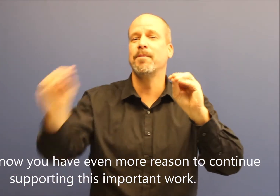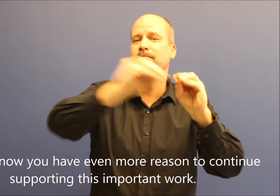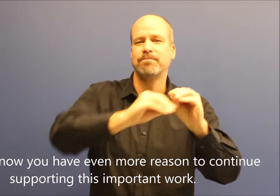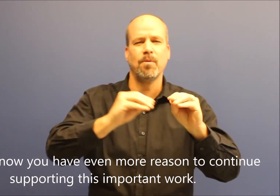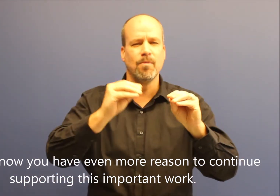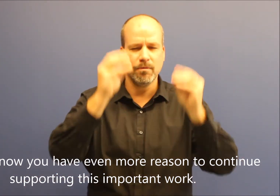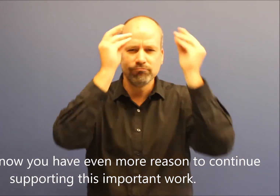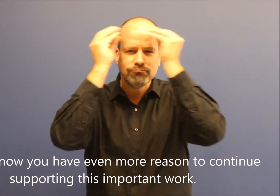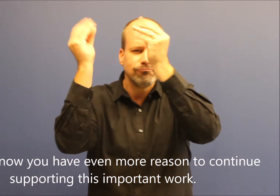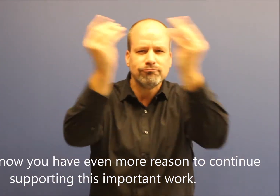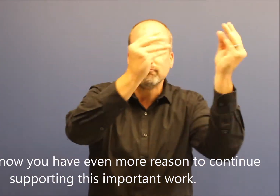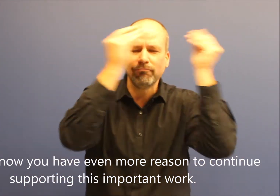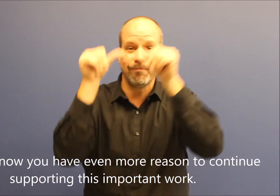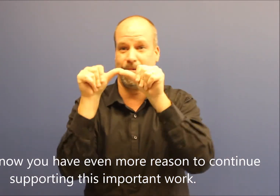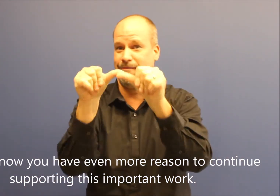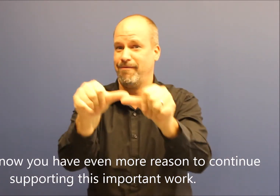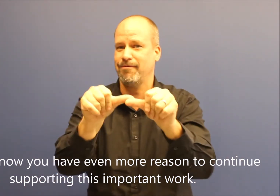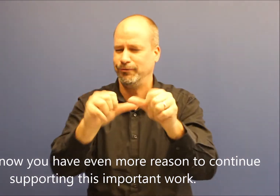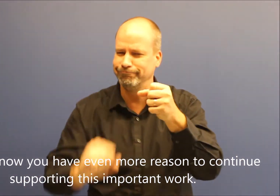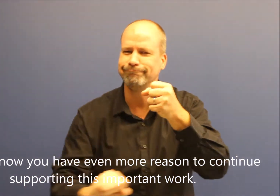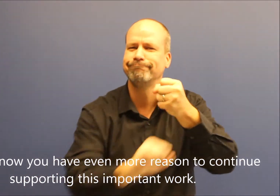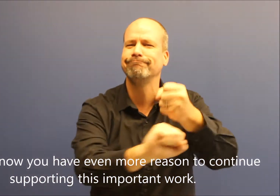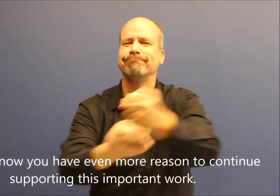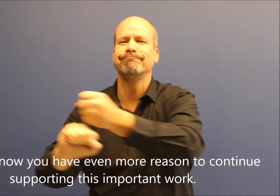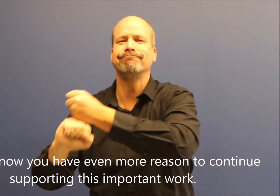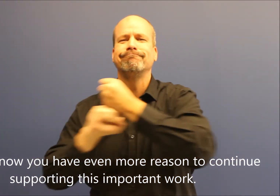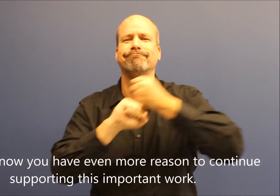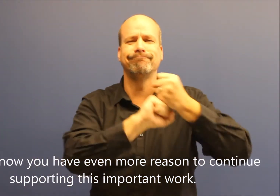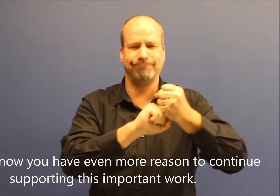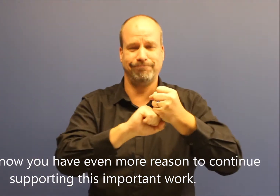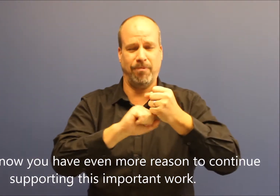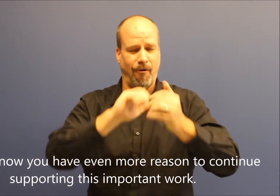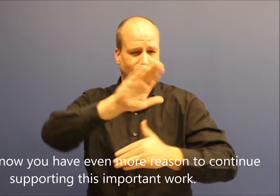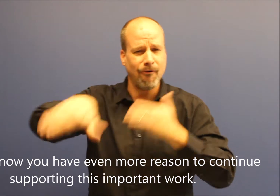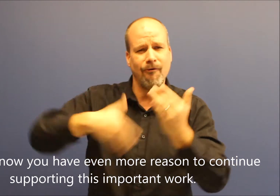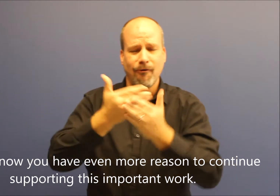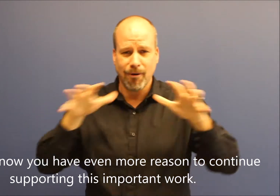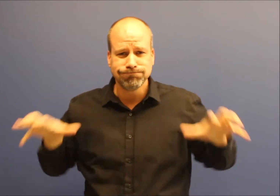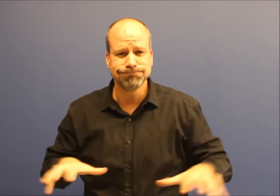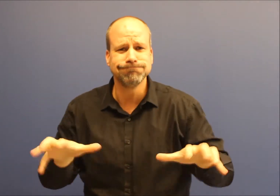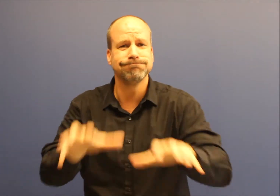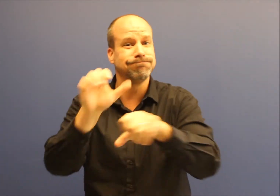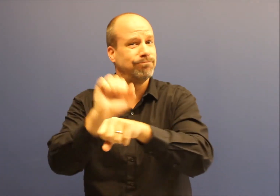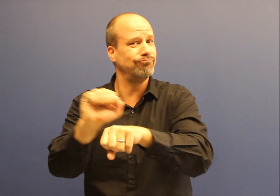and that now you have even more reason to continue supporting this important work.